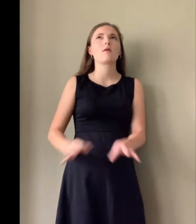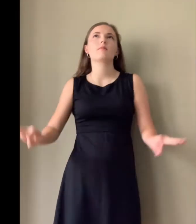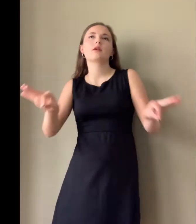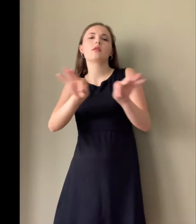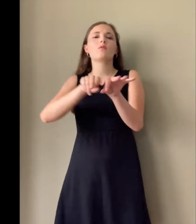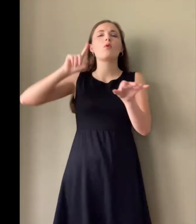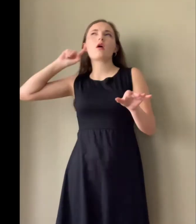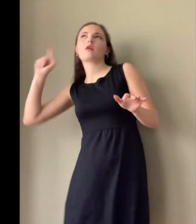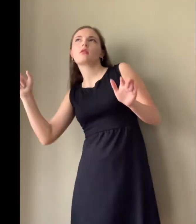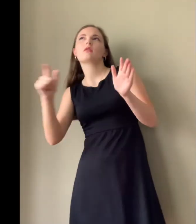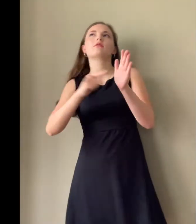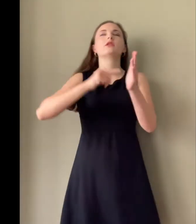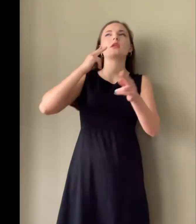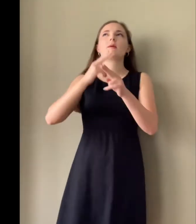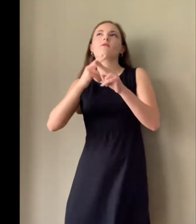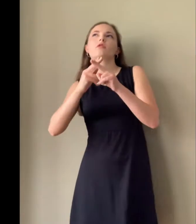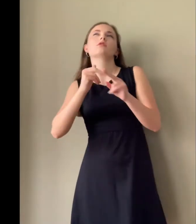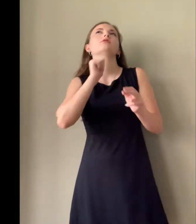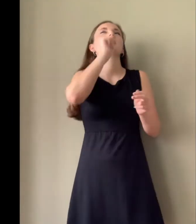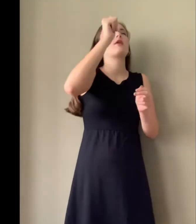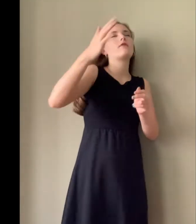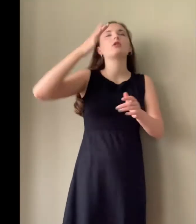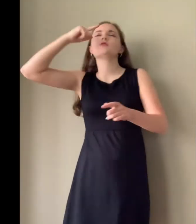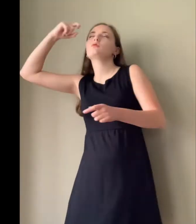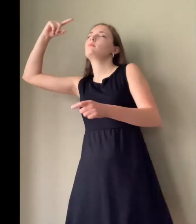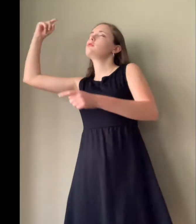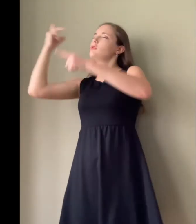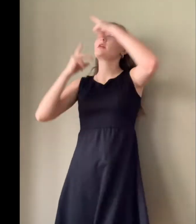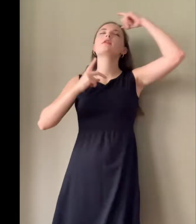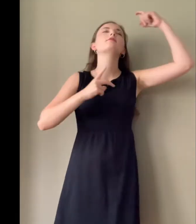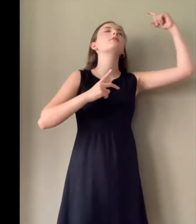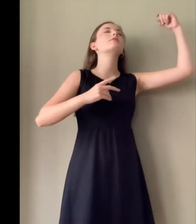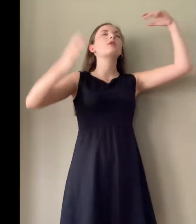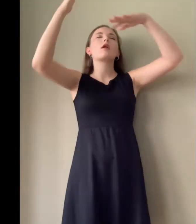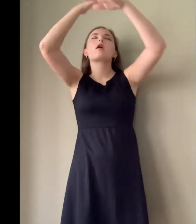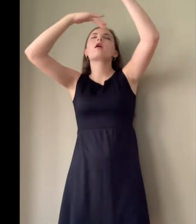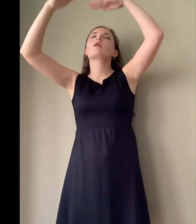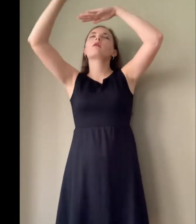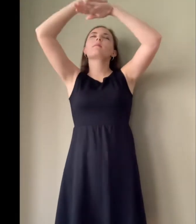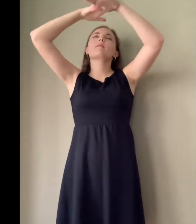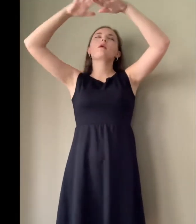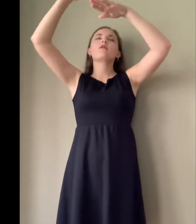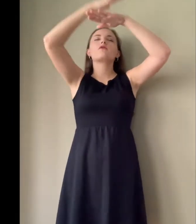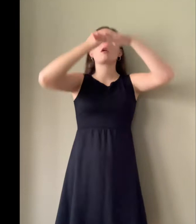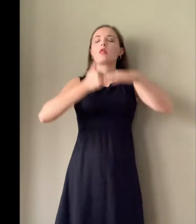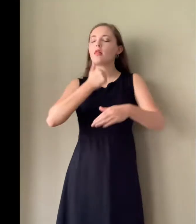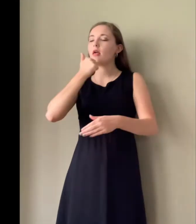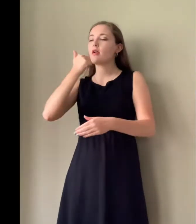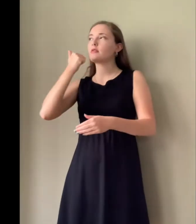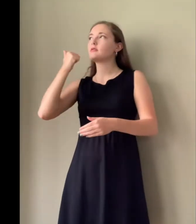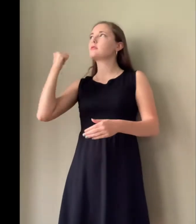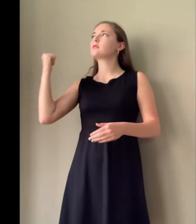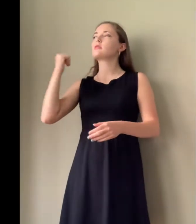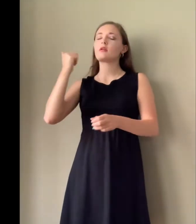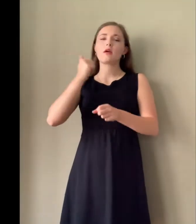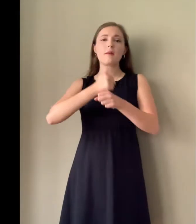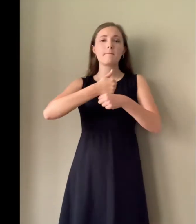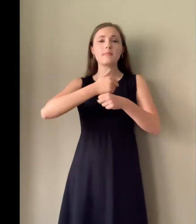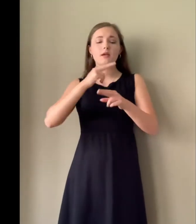Make a count, leave a mark, build a name for yourself. Dream your dreams, chase your heart above all